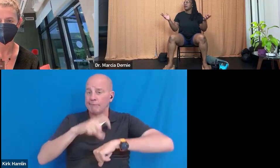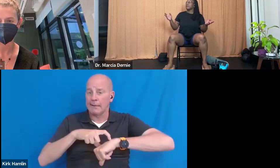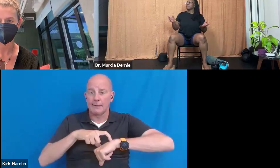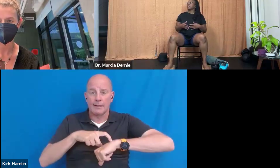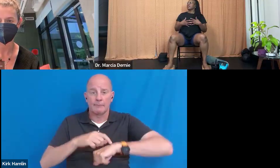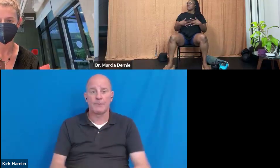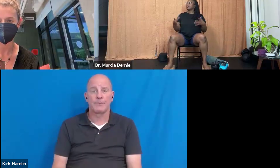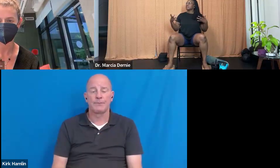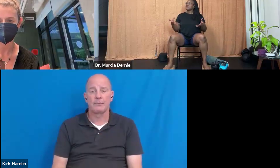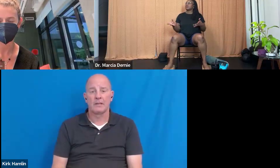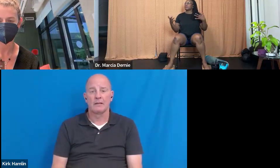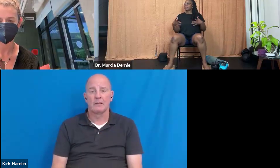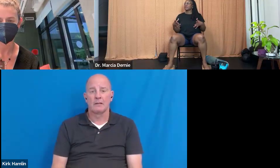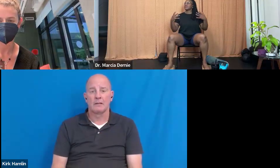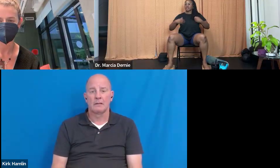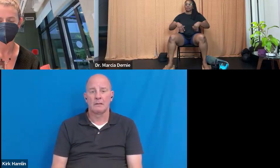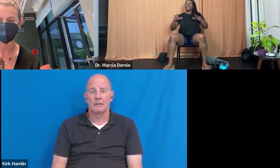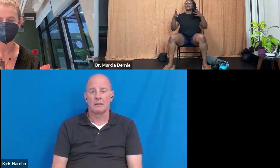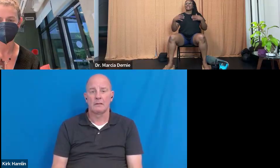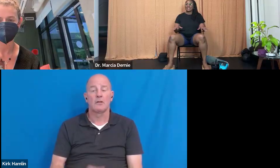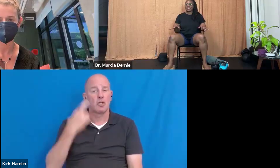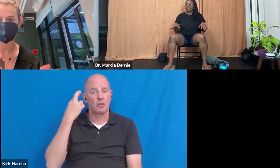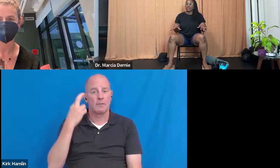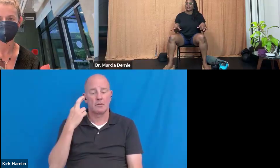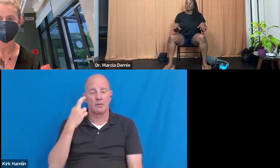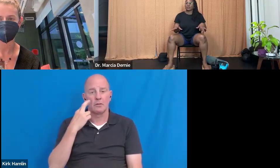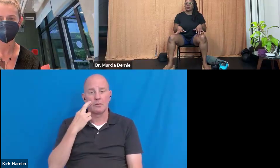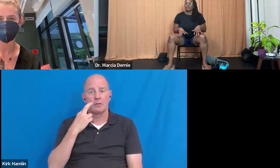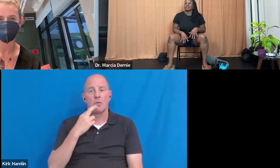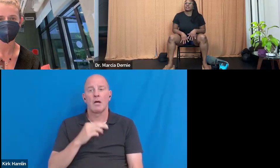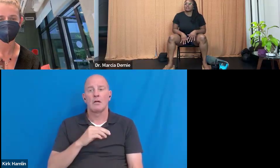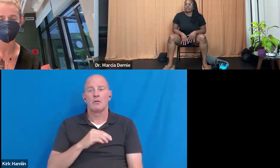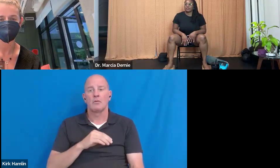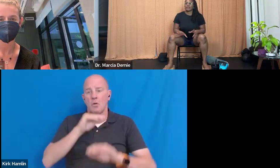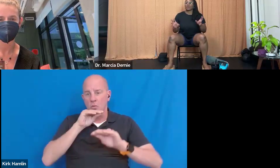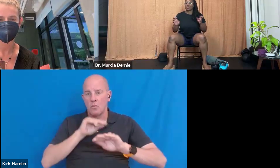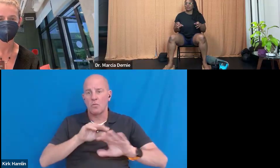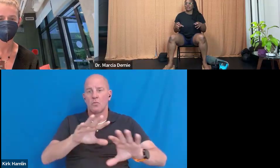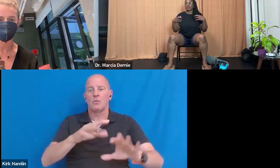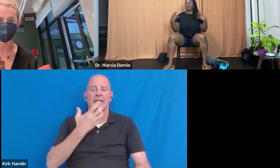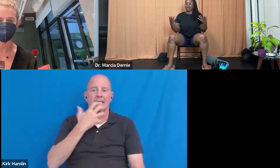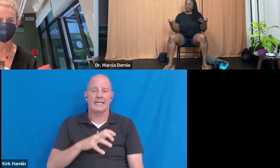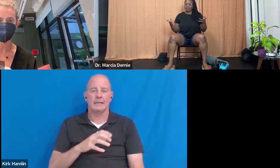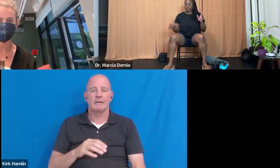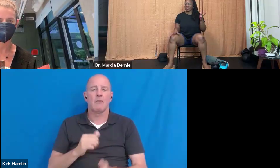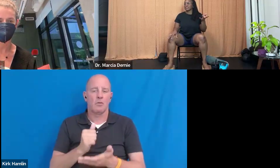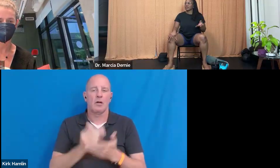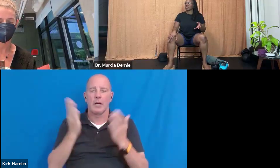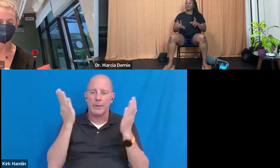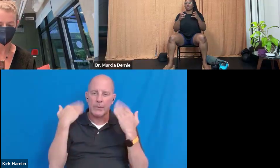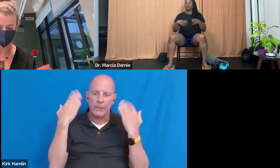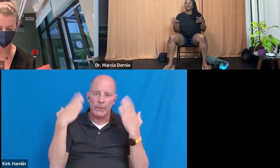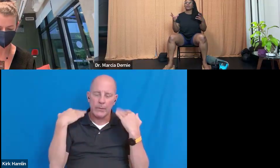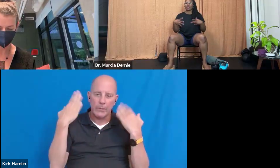want. But the purpose is like release heat. So it's considered like a cooling breath. There